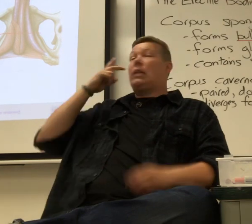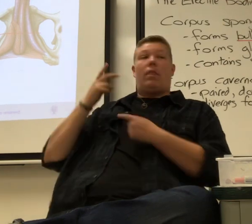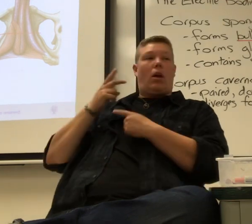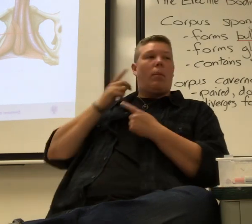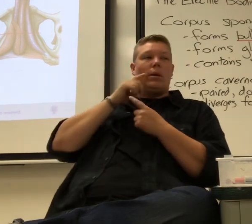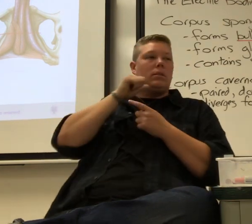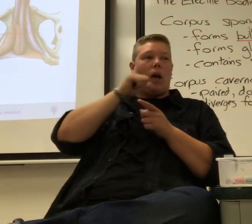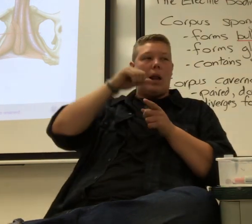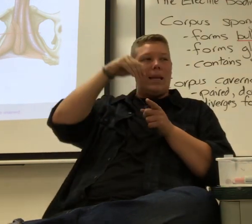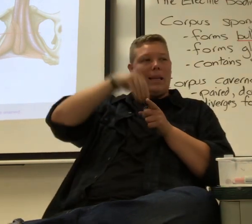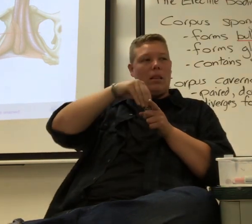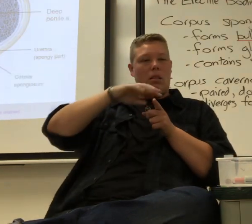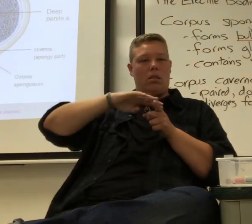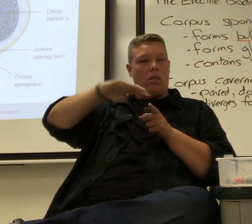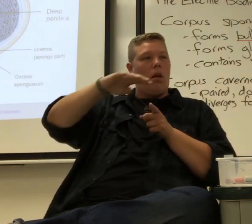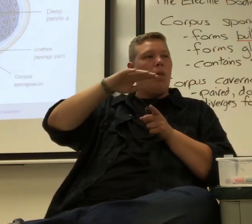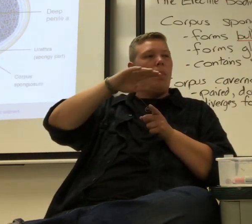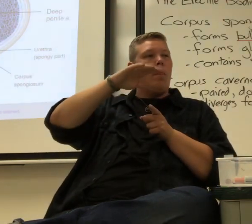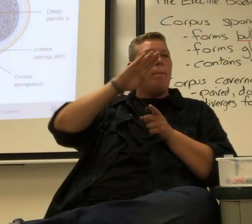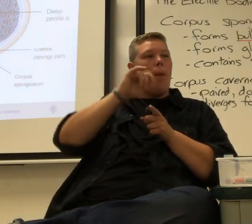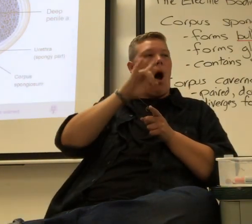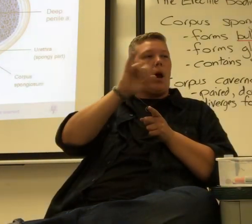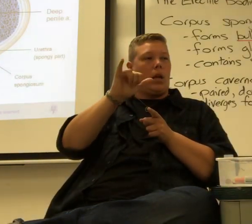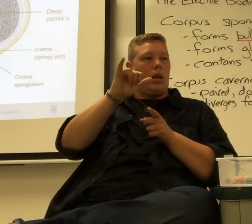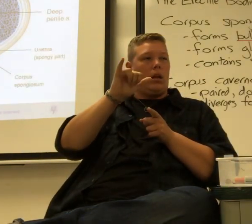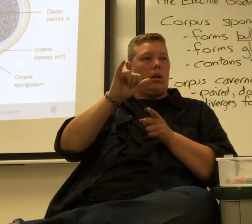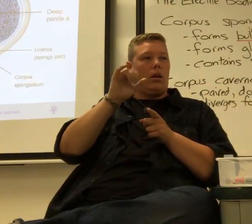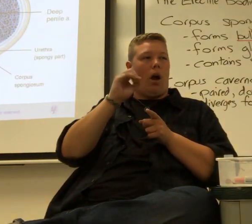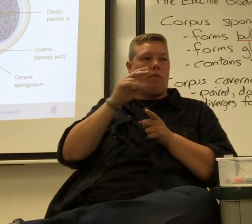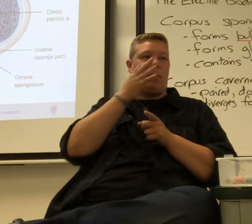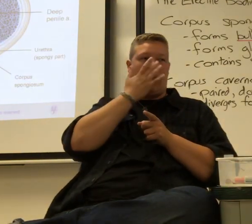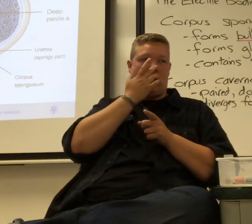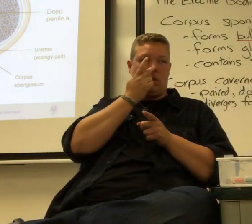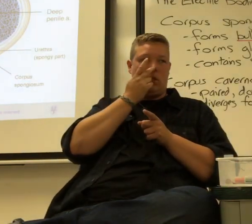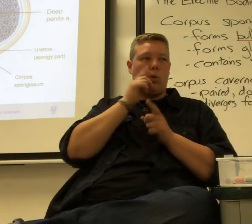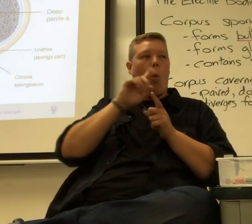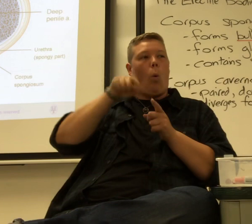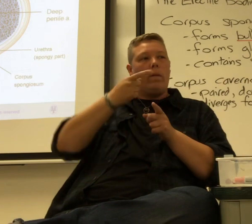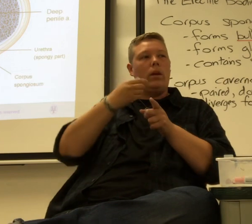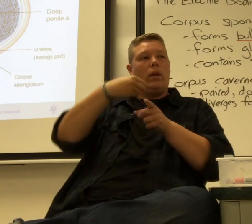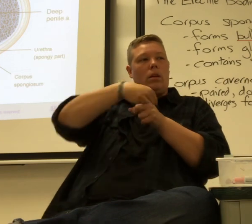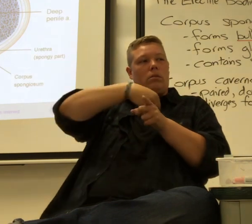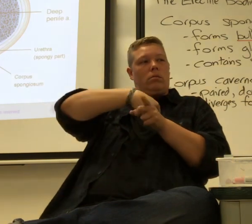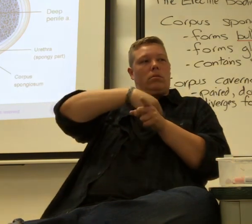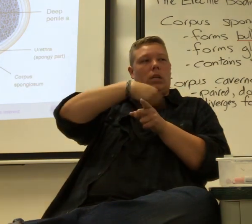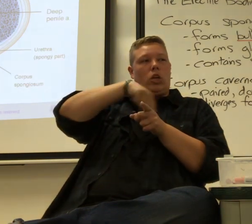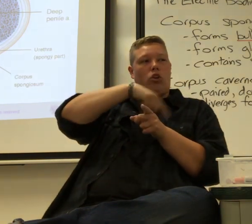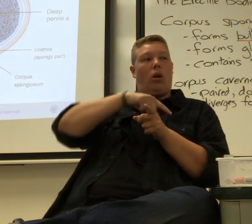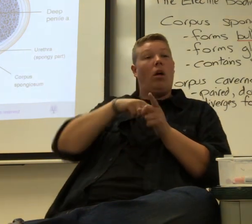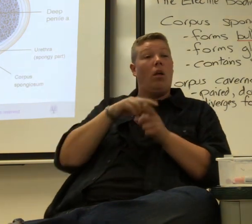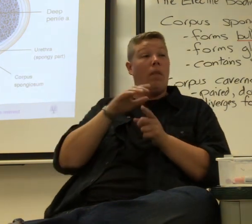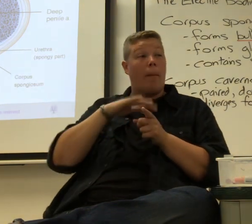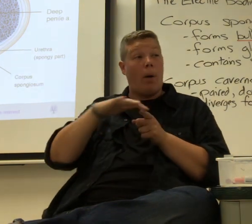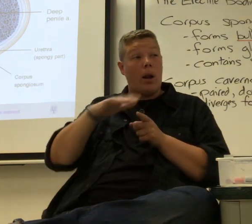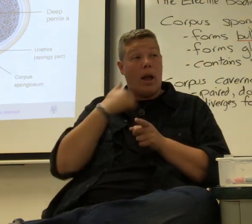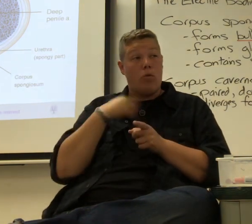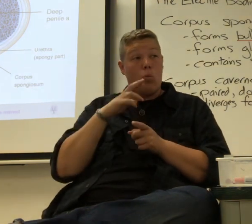body. So, okay, so let's see if you just heard that. Is this body or root?